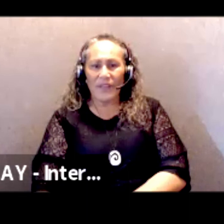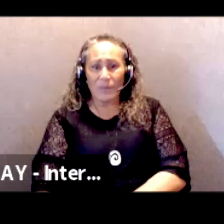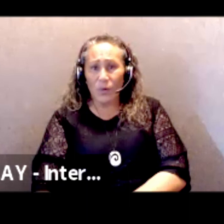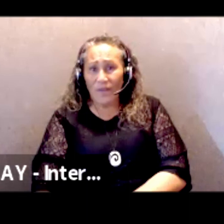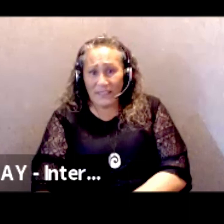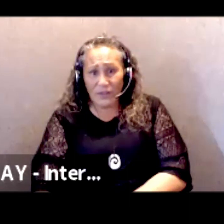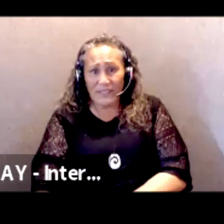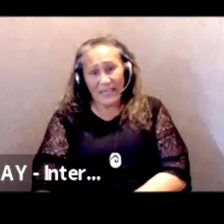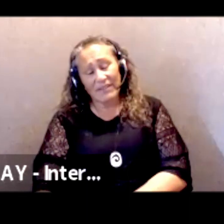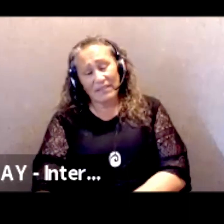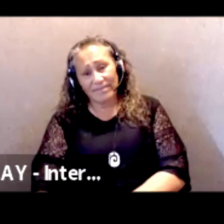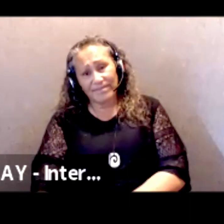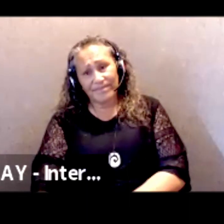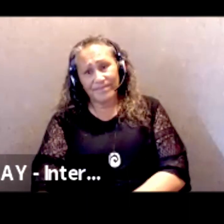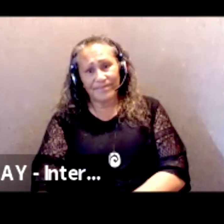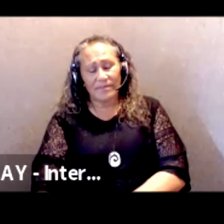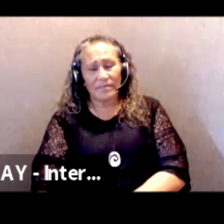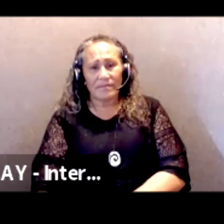communicate with them, or vice versa even.